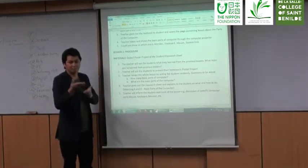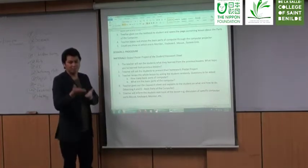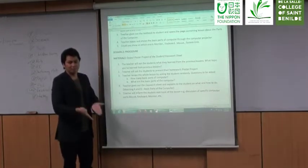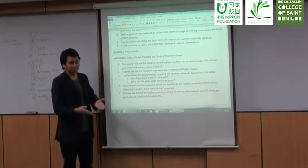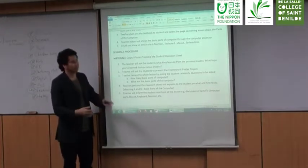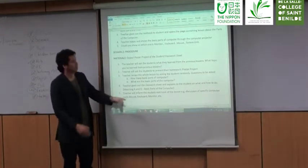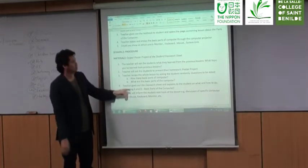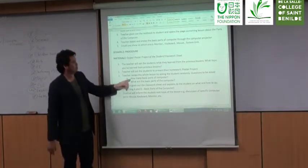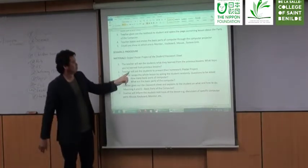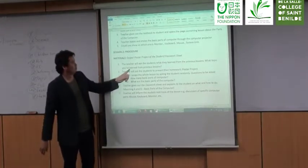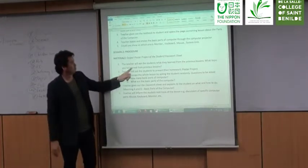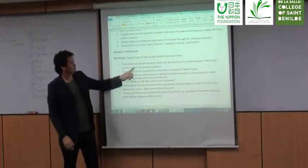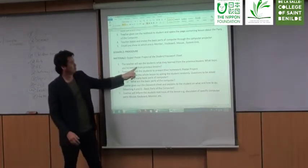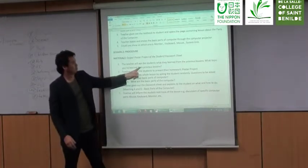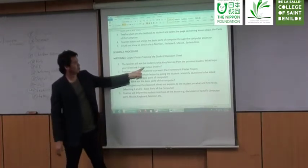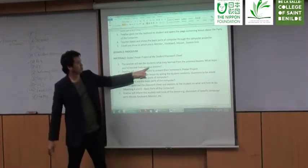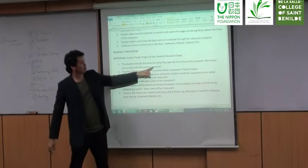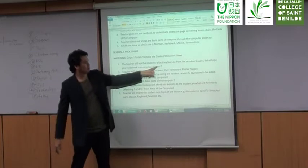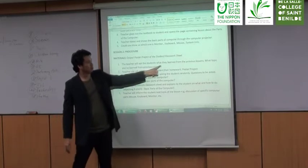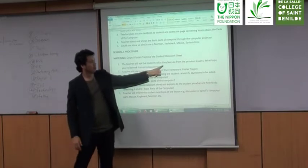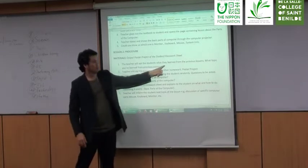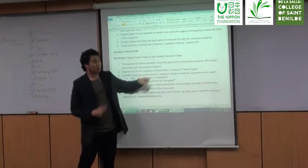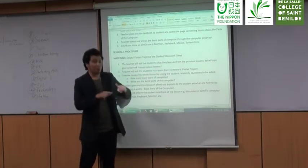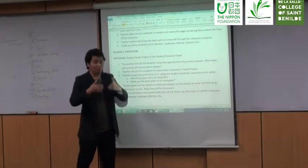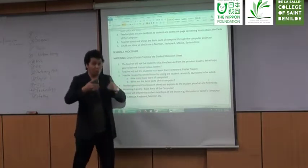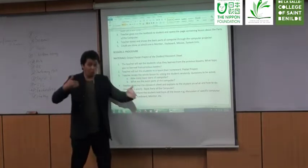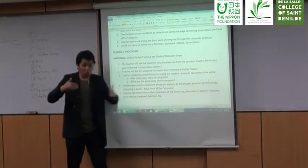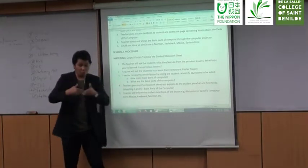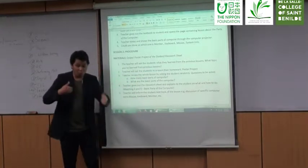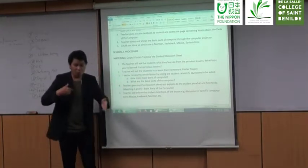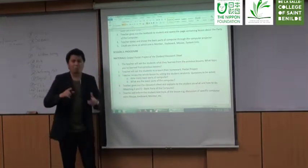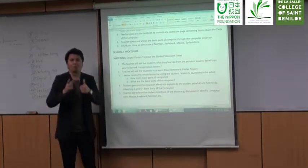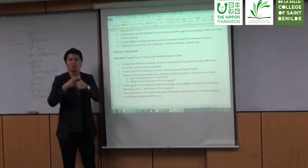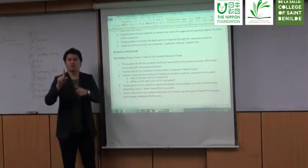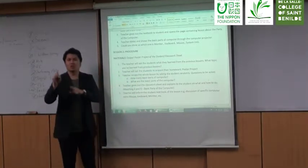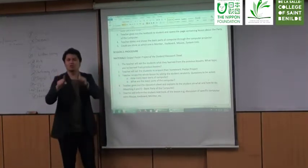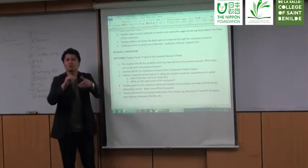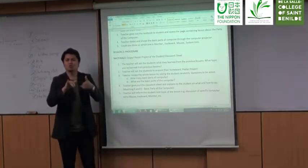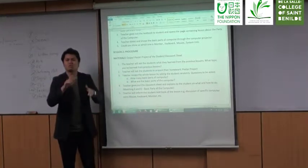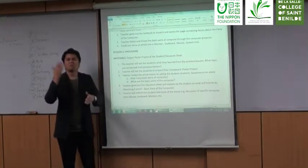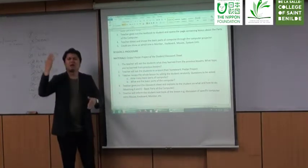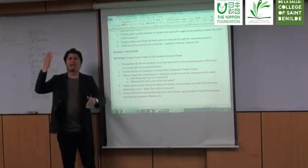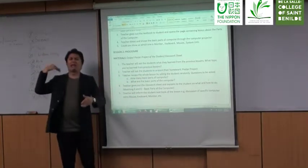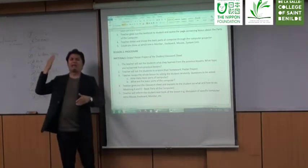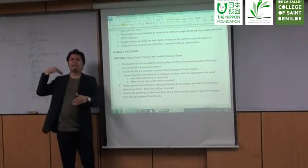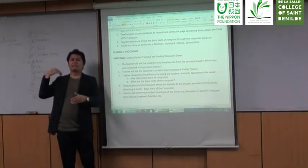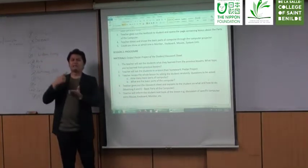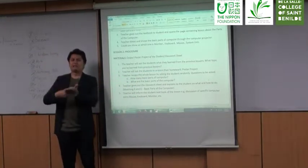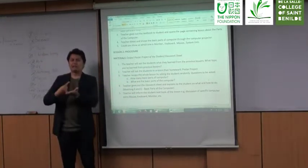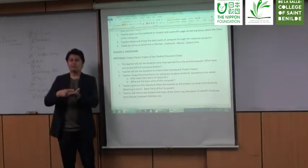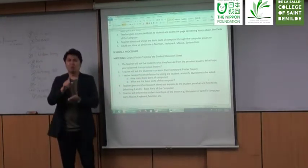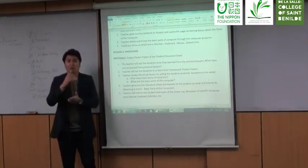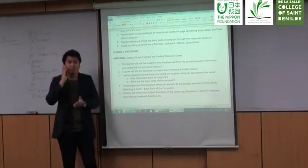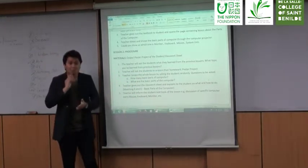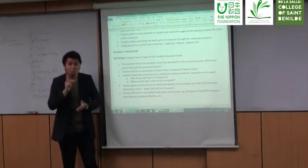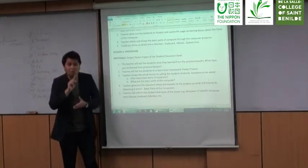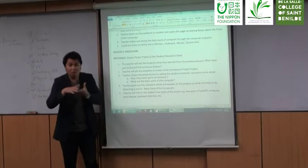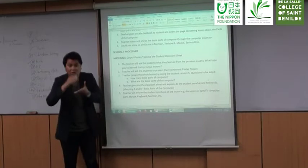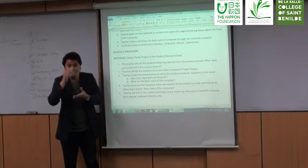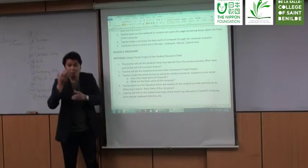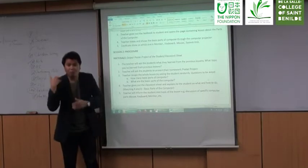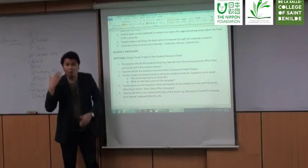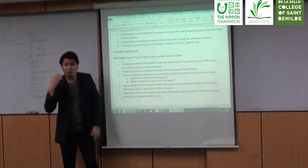posted and I've asked them to bring it to school But before first time. with Session was